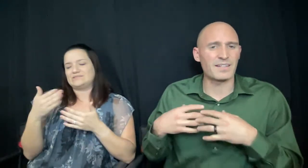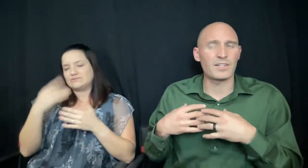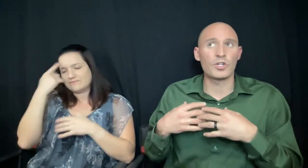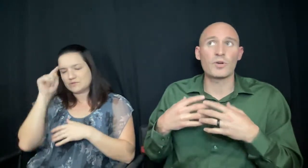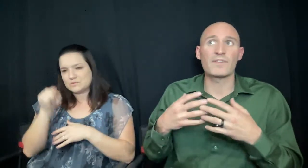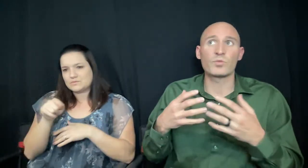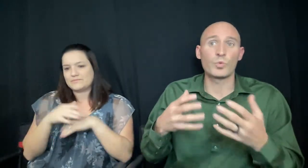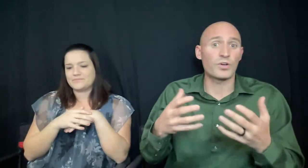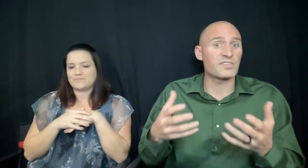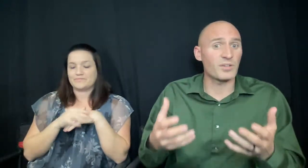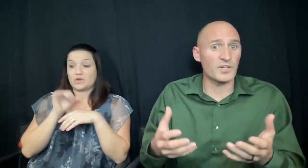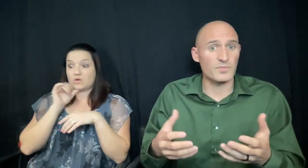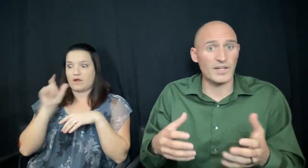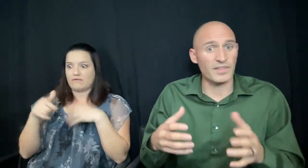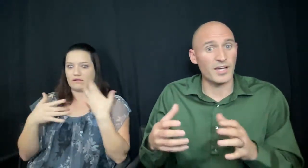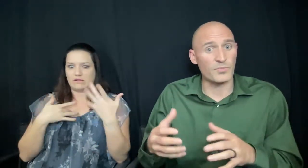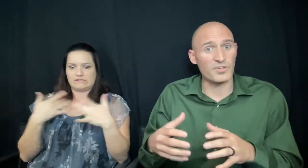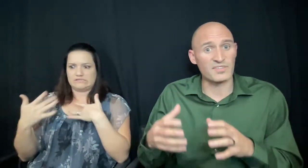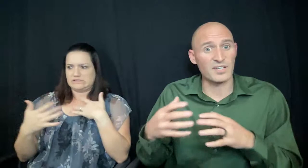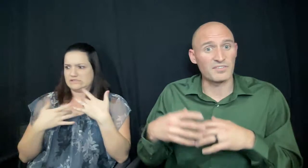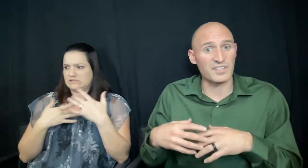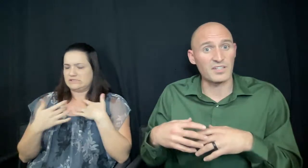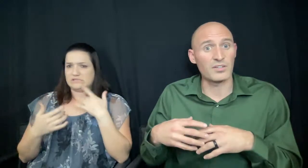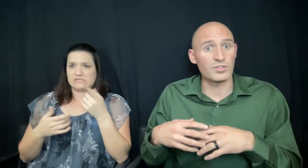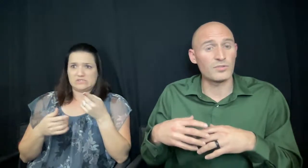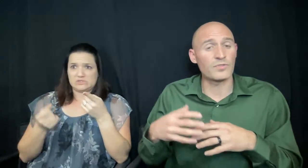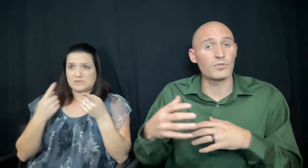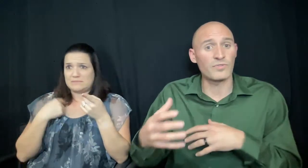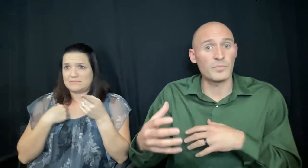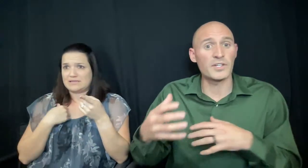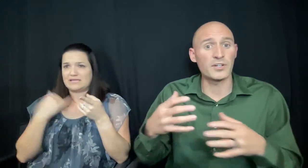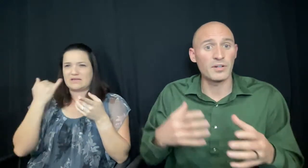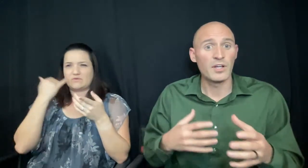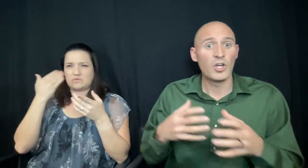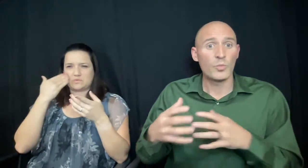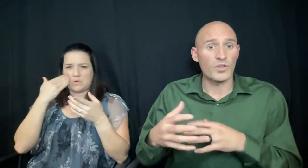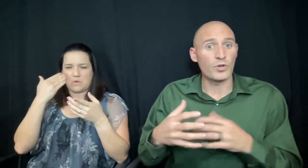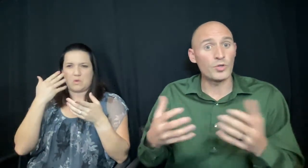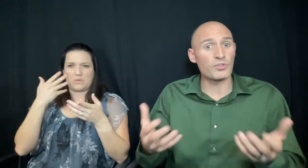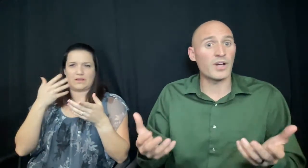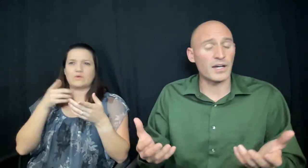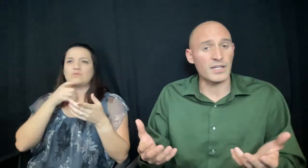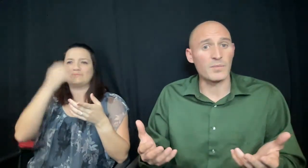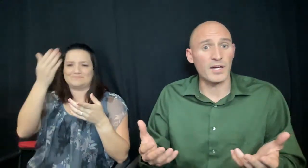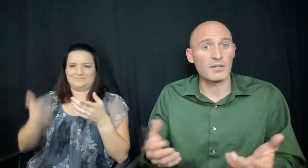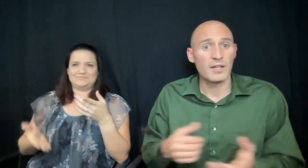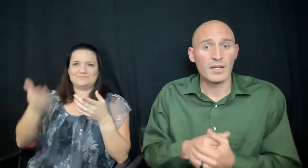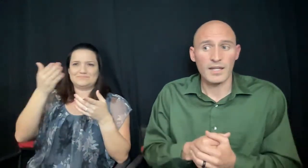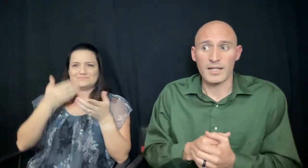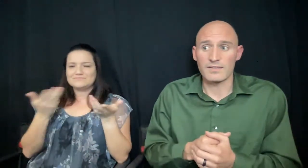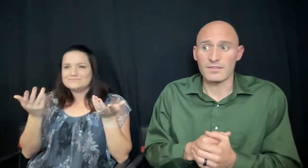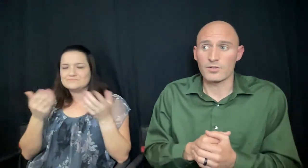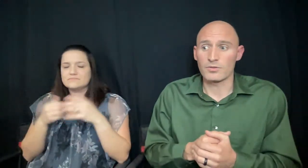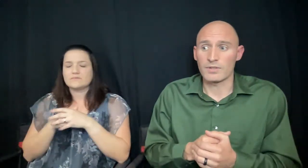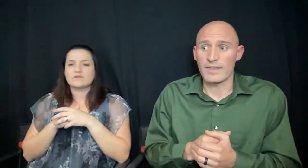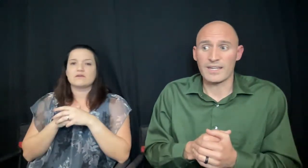you don't have to worry so much about the other person understanding you too if you're familiar with who you're talking about. And so that can